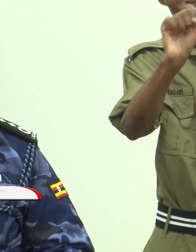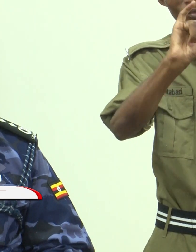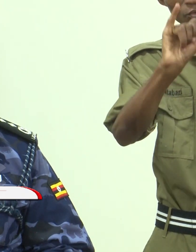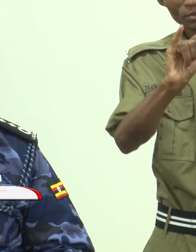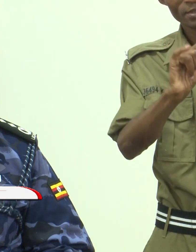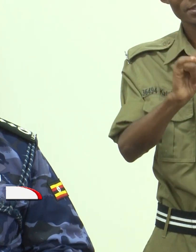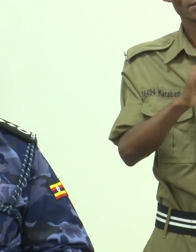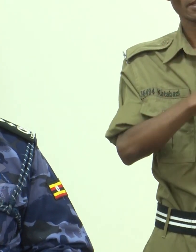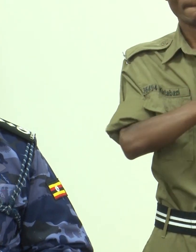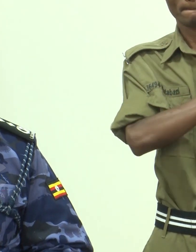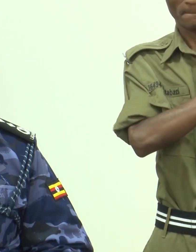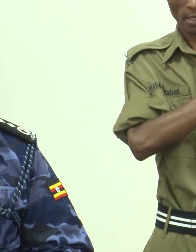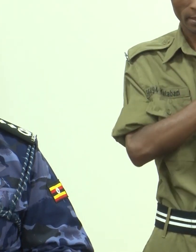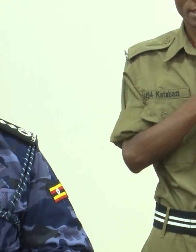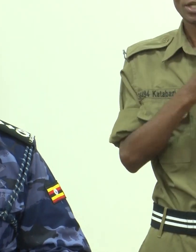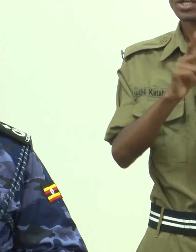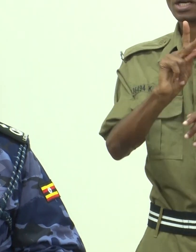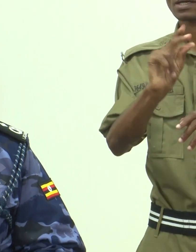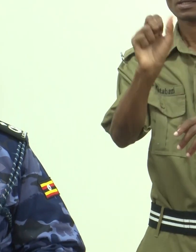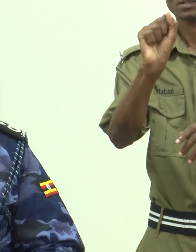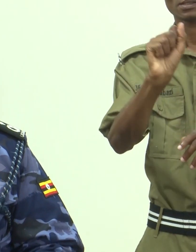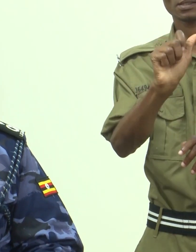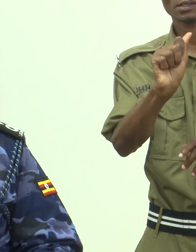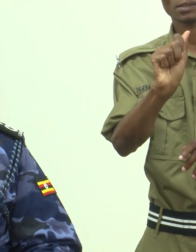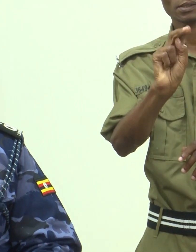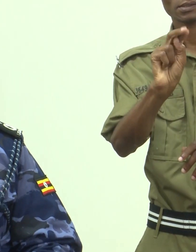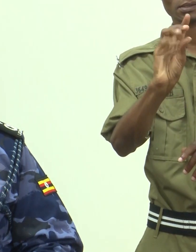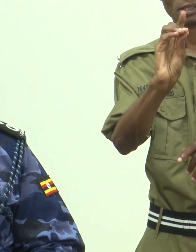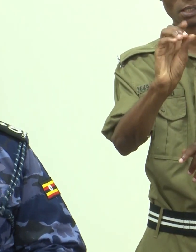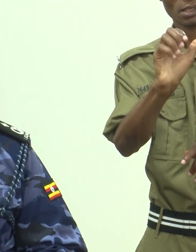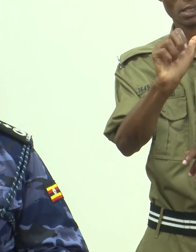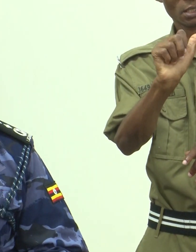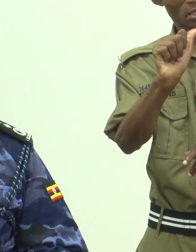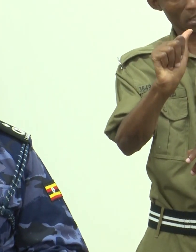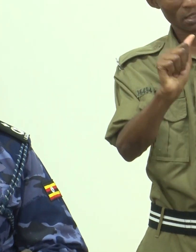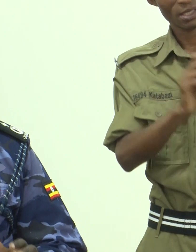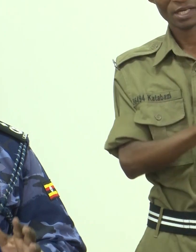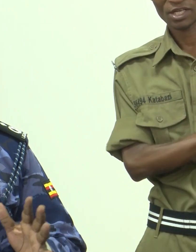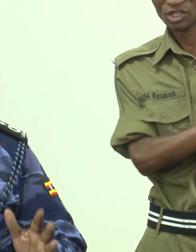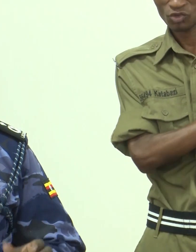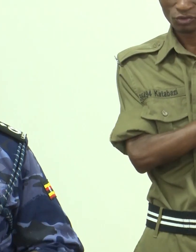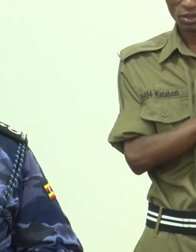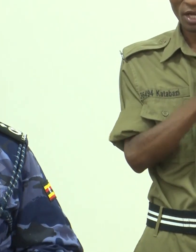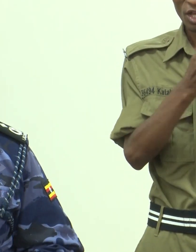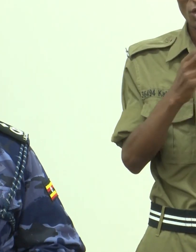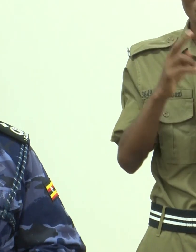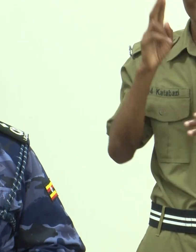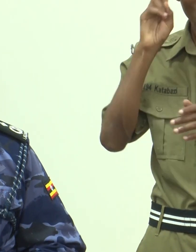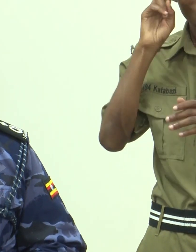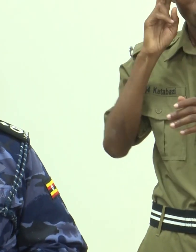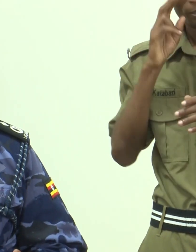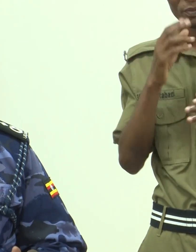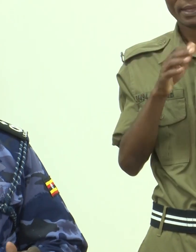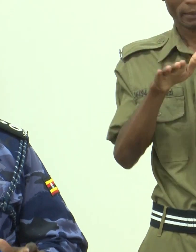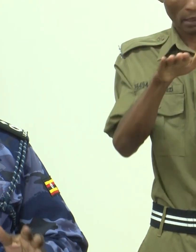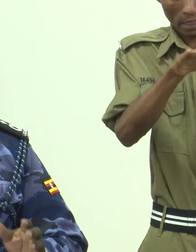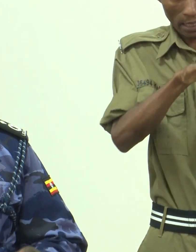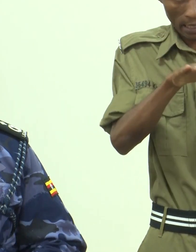Council, in Kasanda District. Those who know these 2 districts, this wetland is located